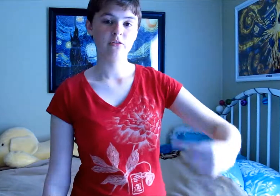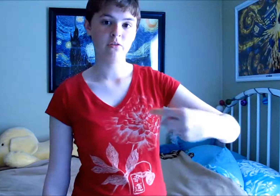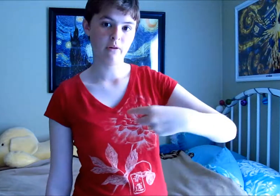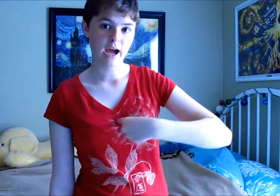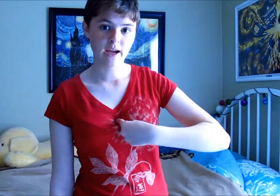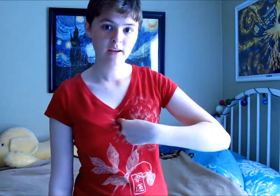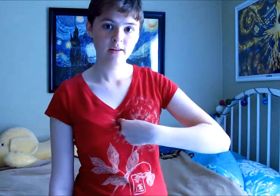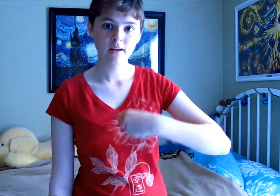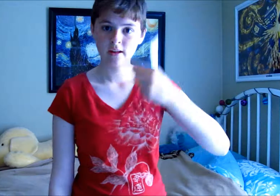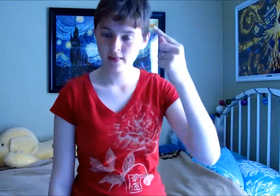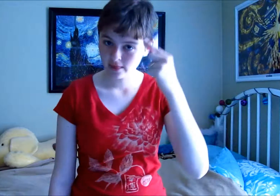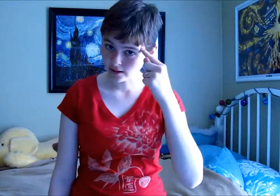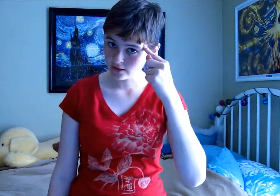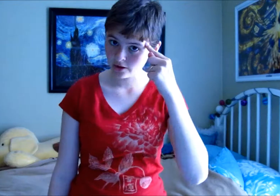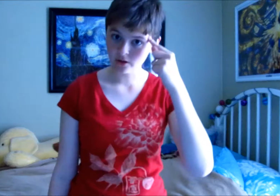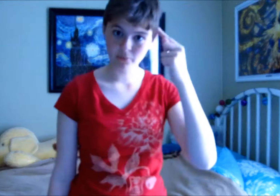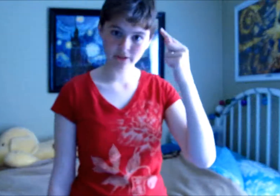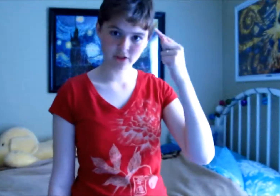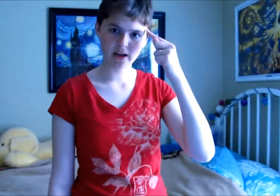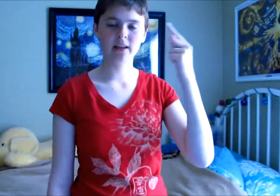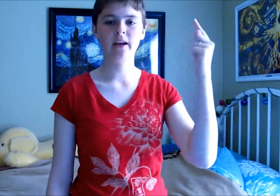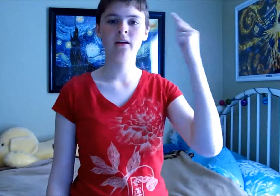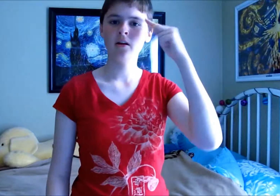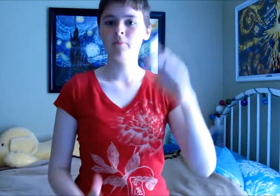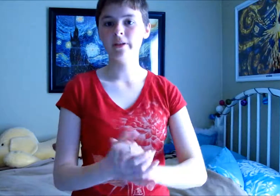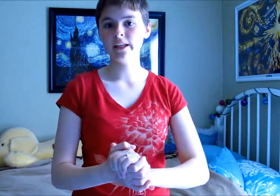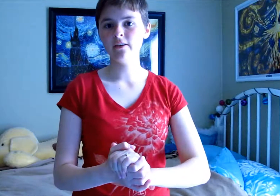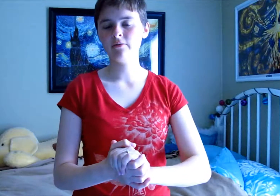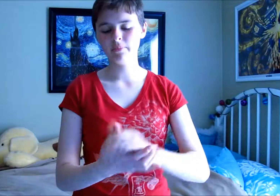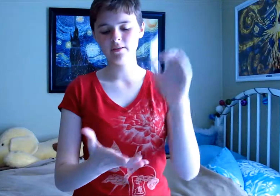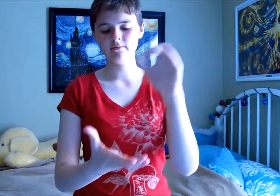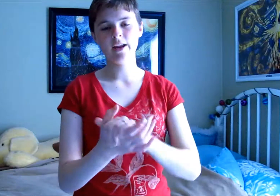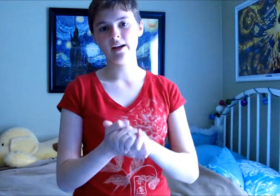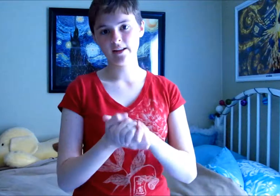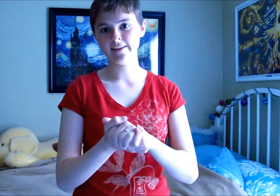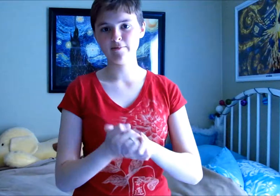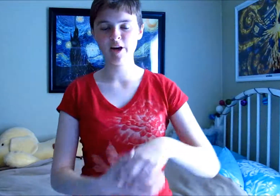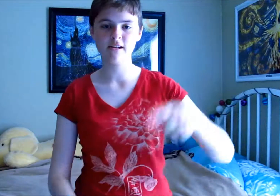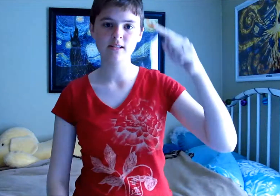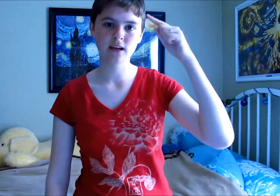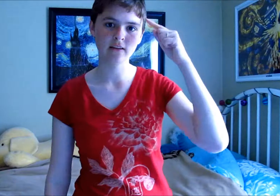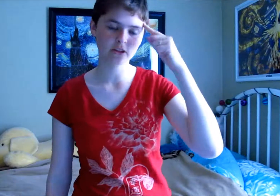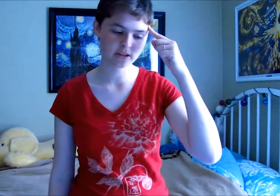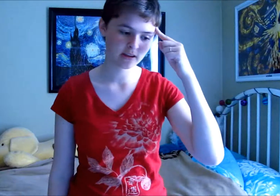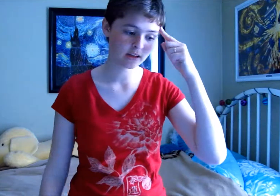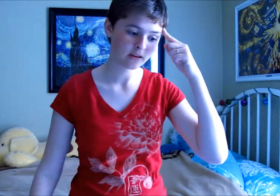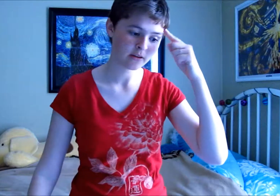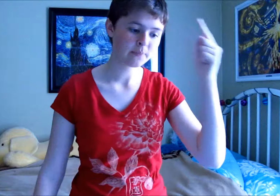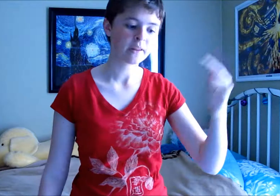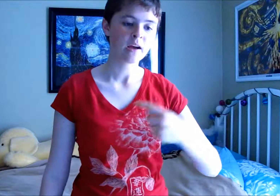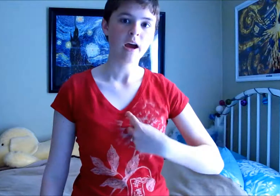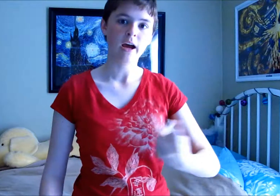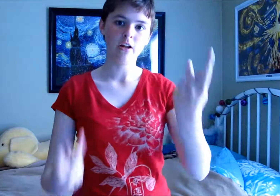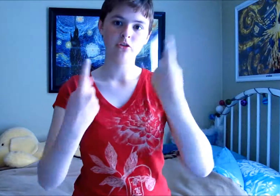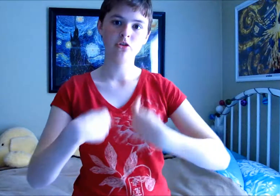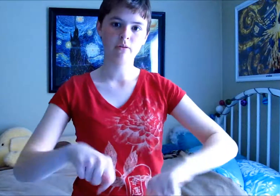do, I think, you're going to point to your head like believe, but not clasp your hands together. Just think, I'll